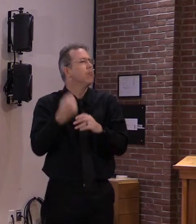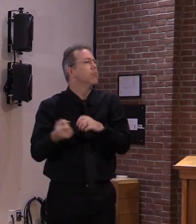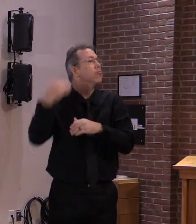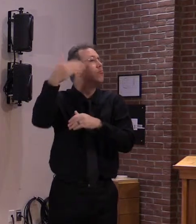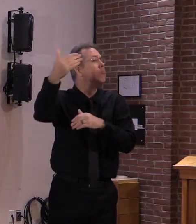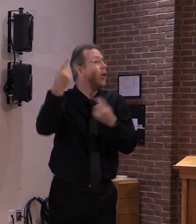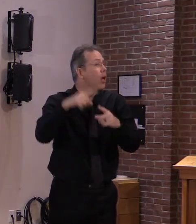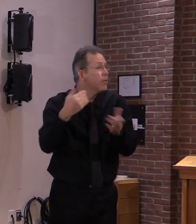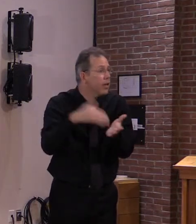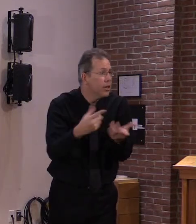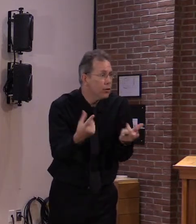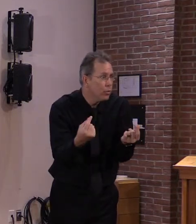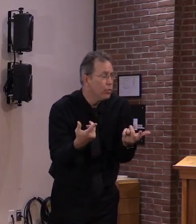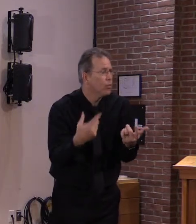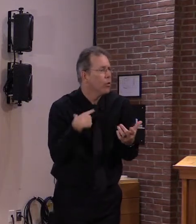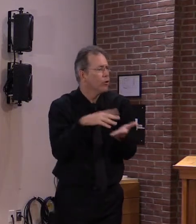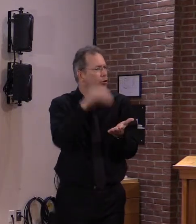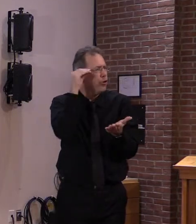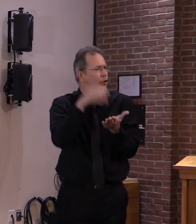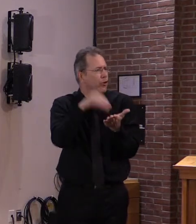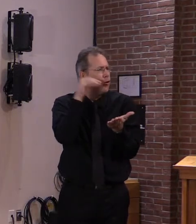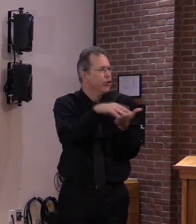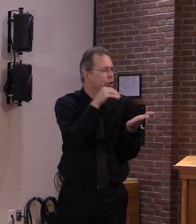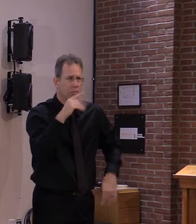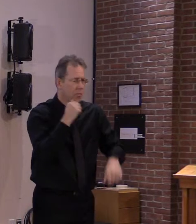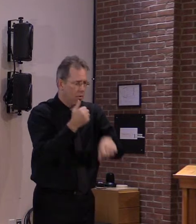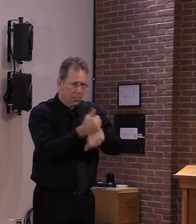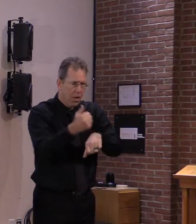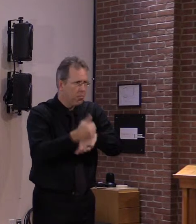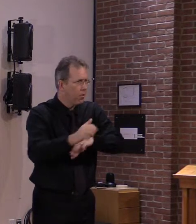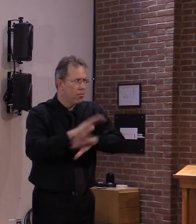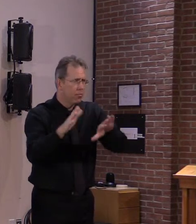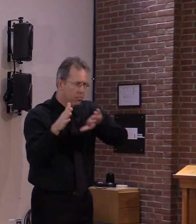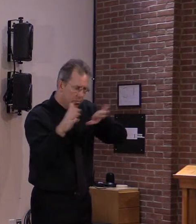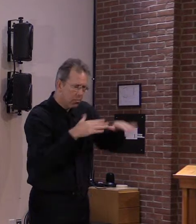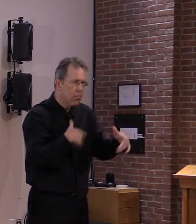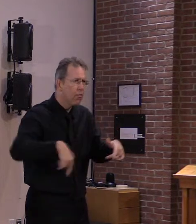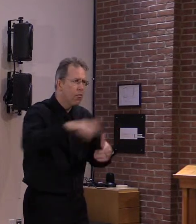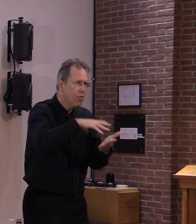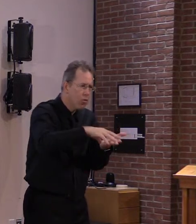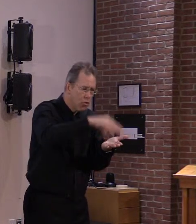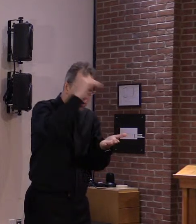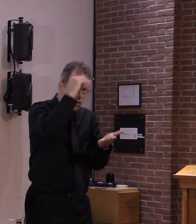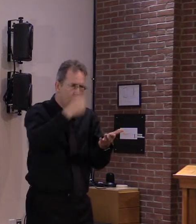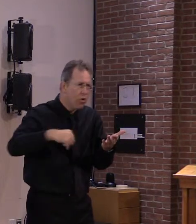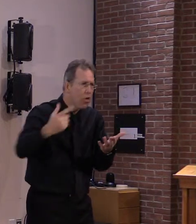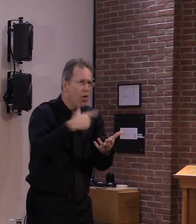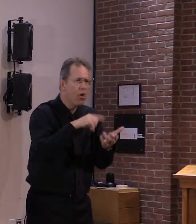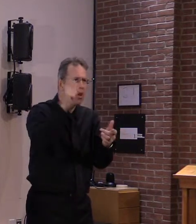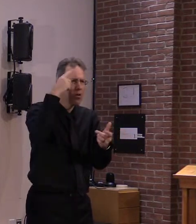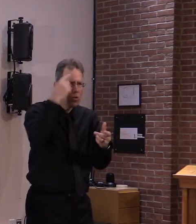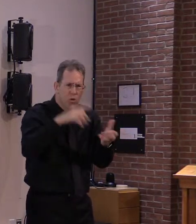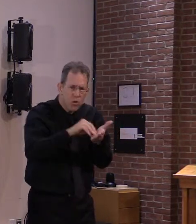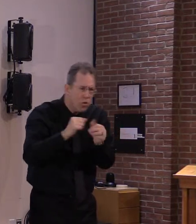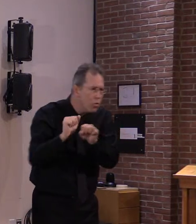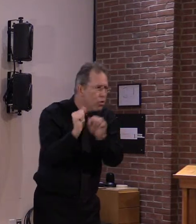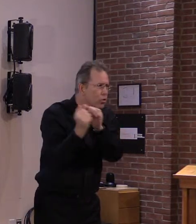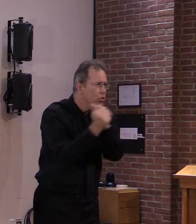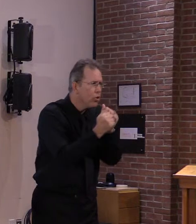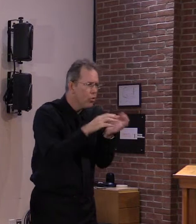Tuesday or Wednesday. Just spread it out a bit and going during times when it's not as busy. And it's just going to have to be a little bit